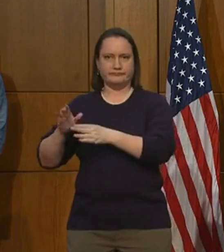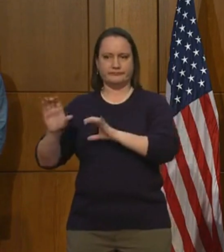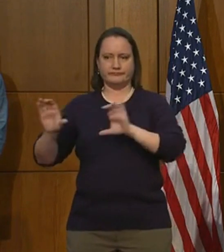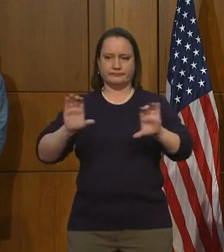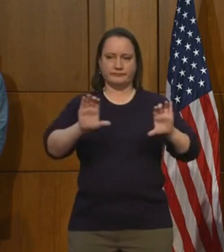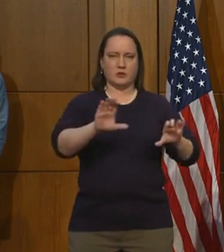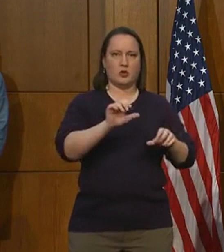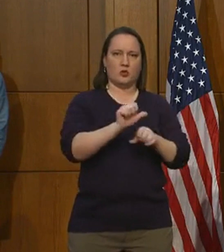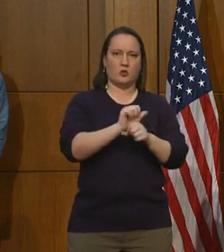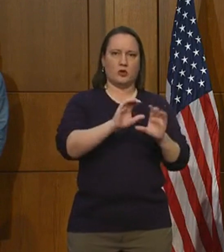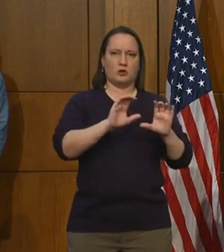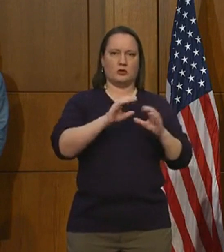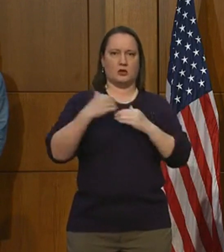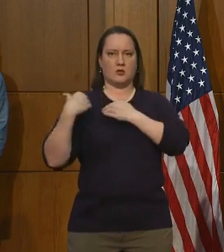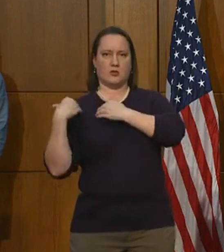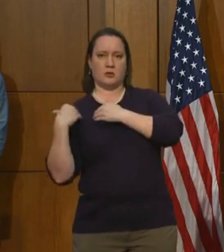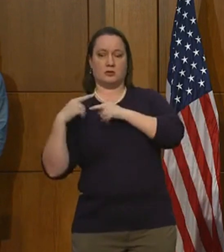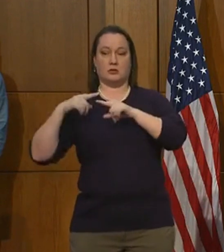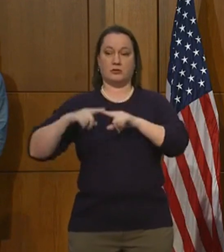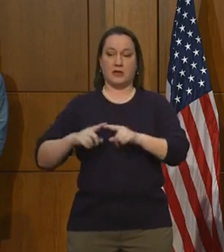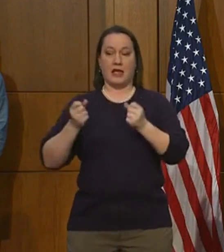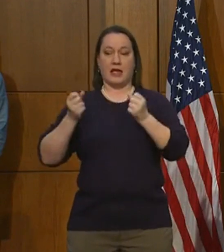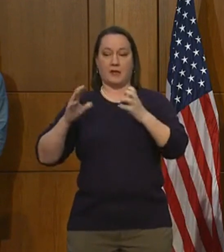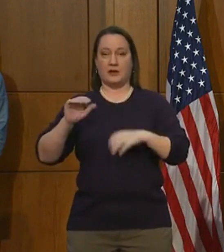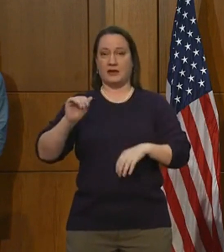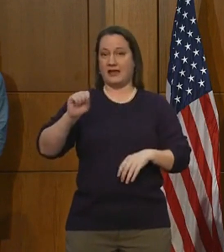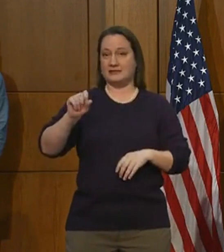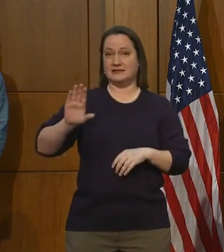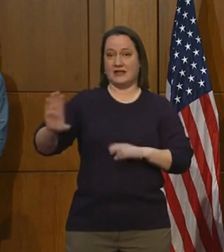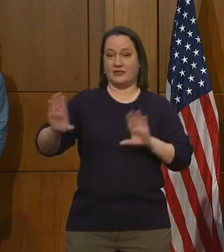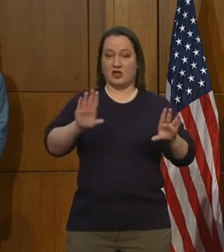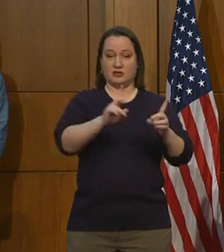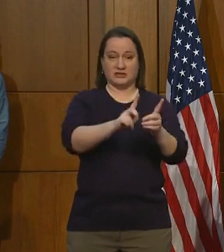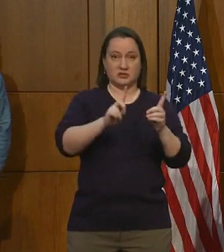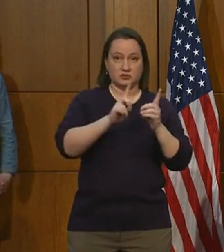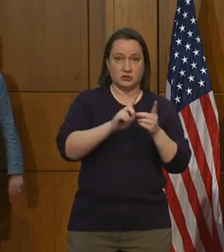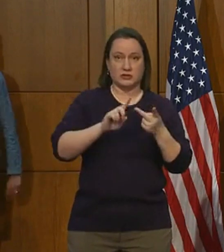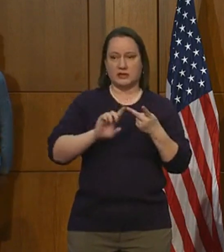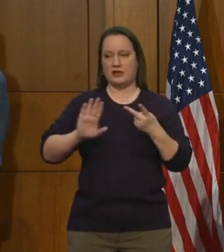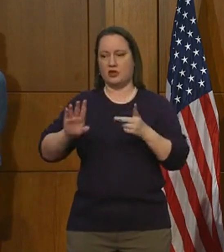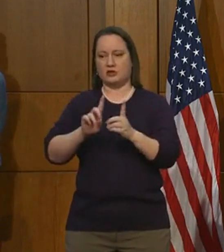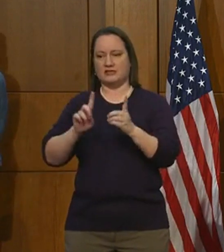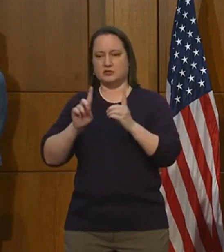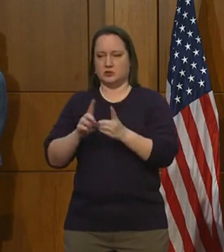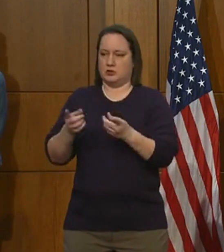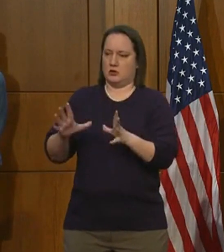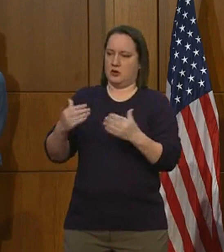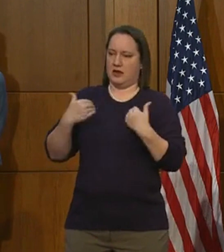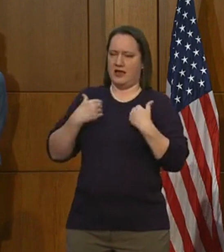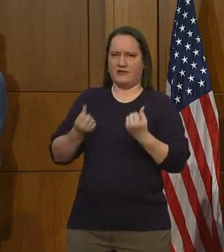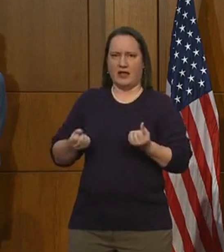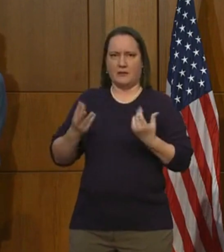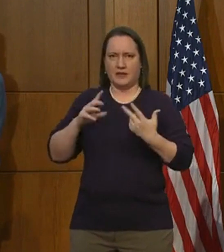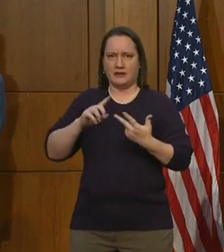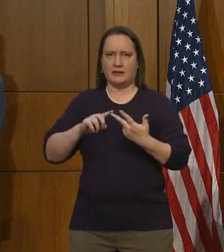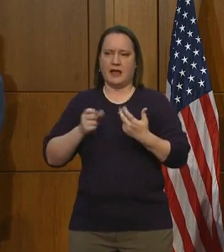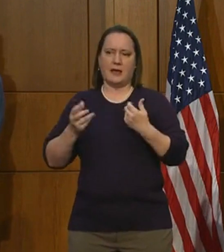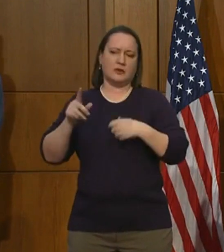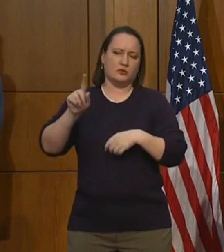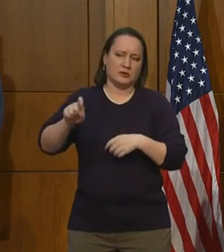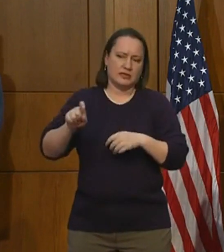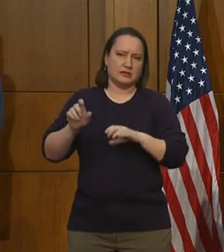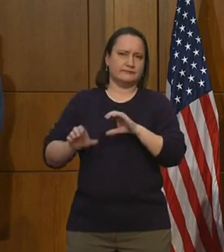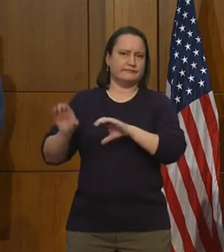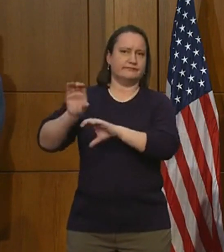districts and the district's own needs in terms of what they have in existing staff as well as the populations that